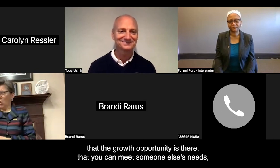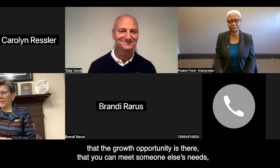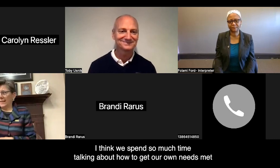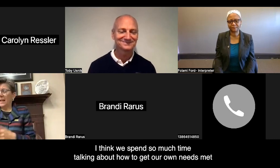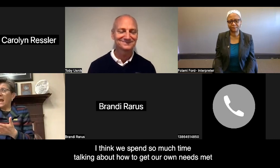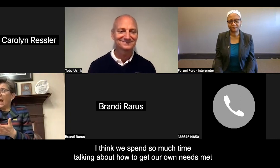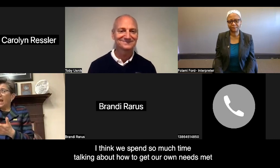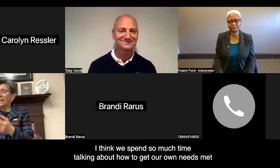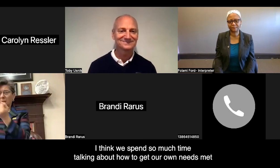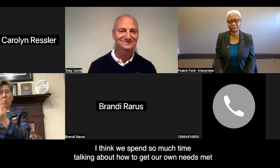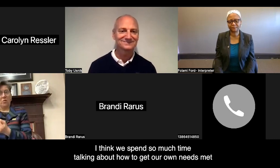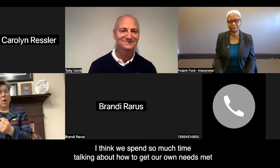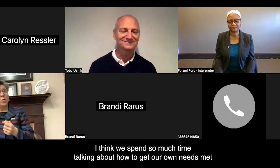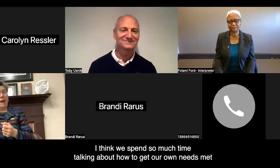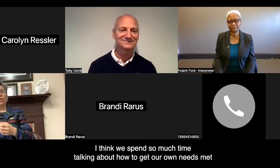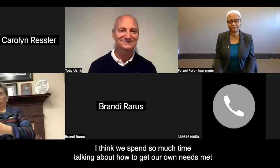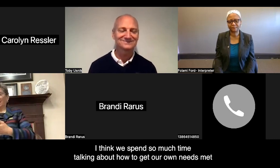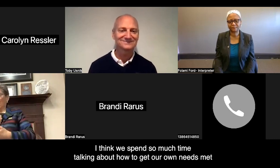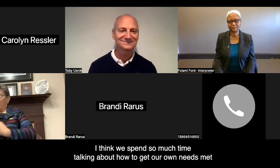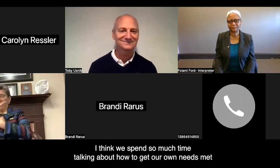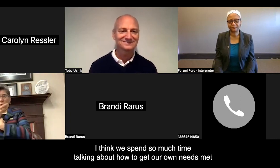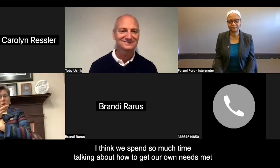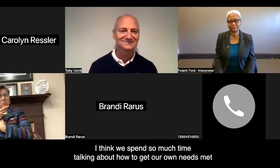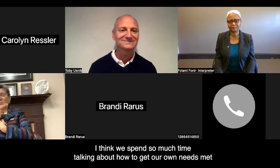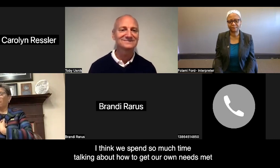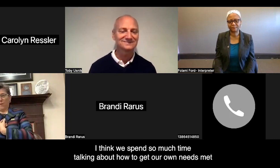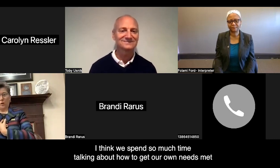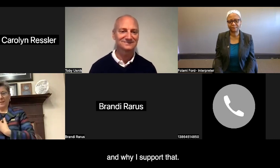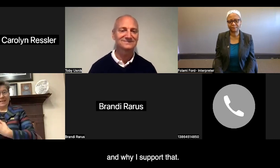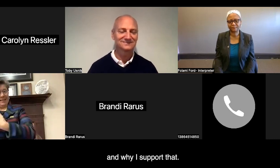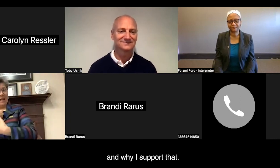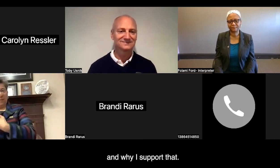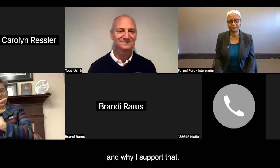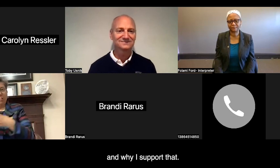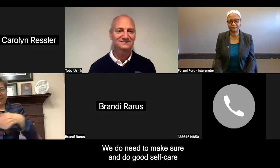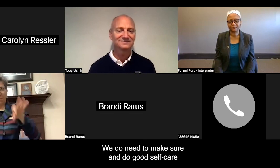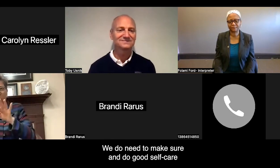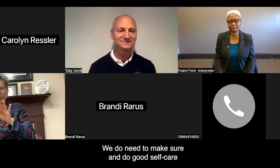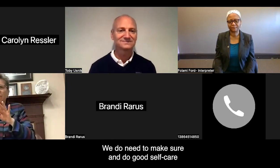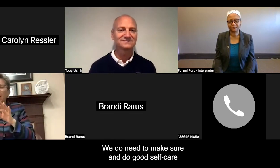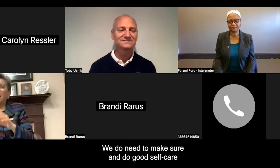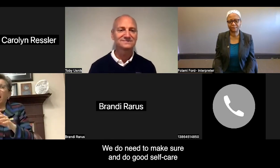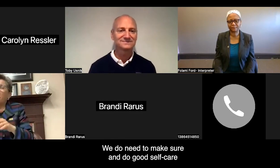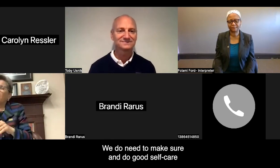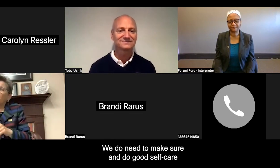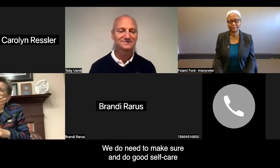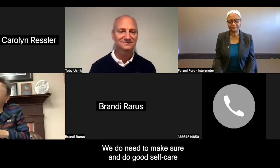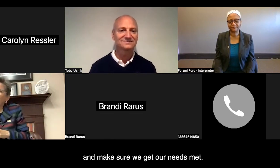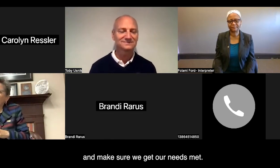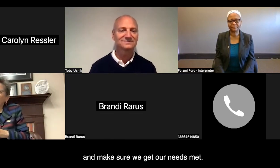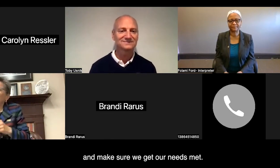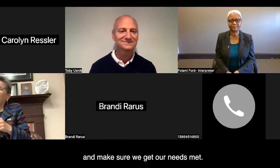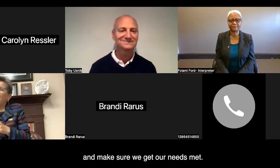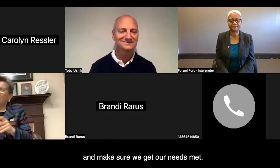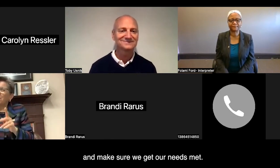so much time talking about how to get our own needs met. And while I support that, we do need to make sure and do good self-care and make sure we get our needs